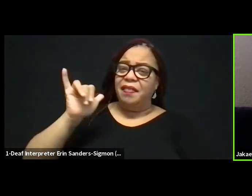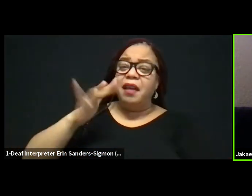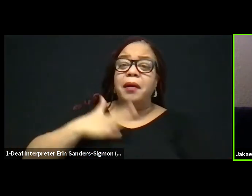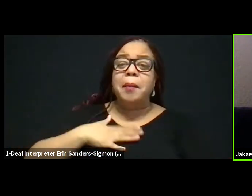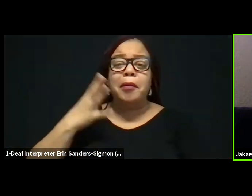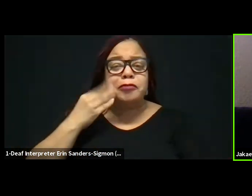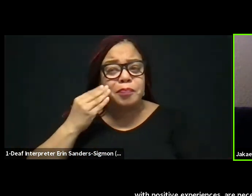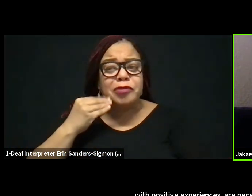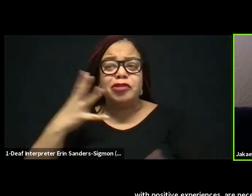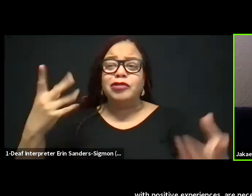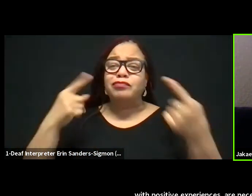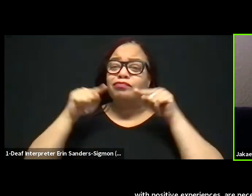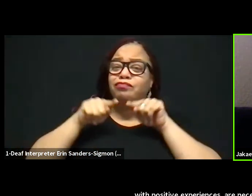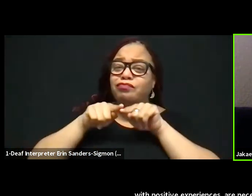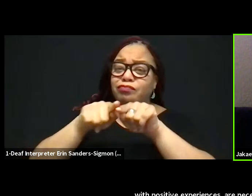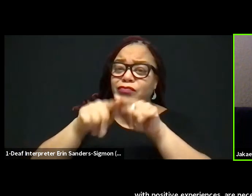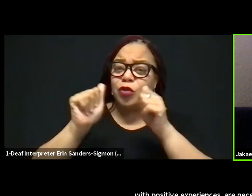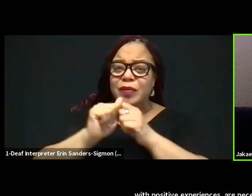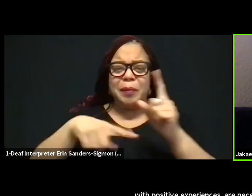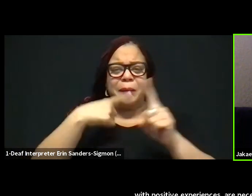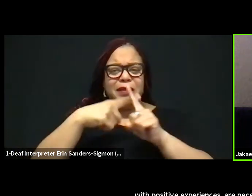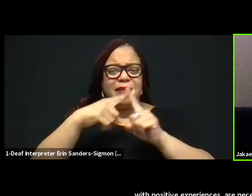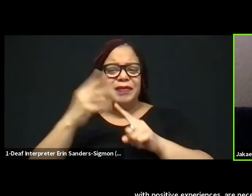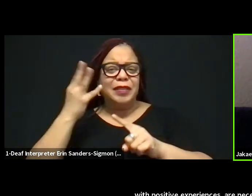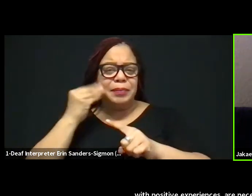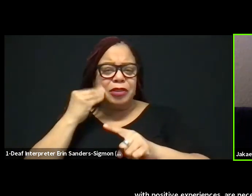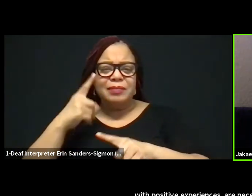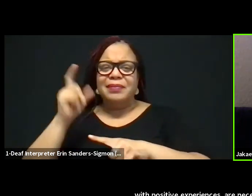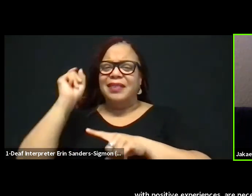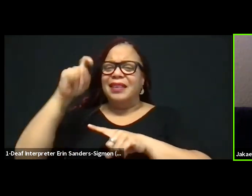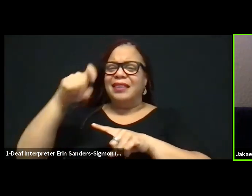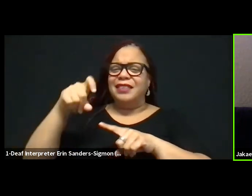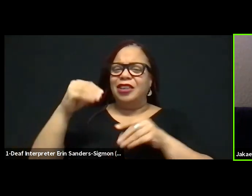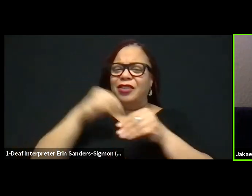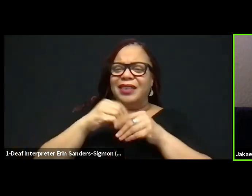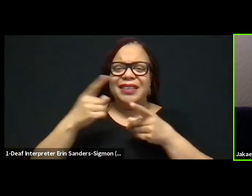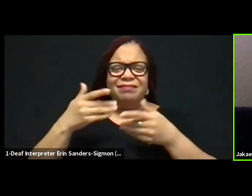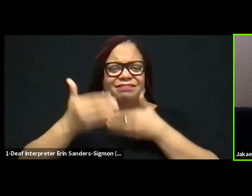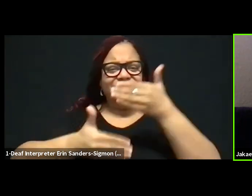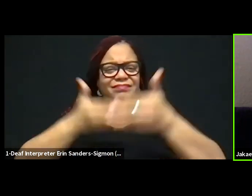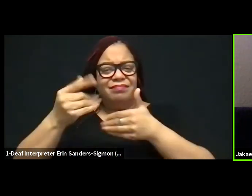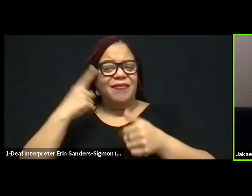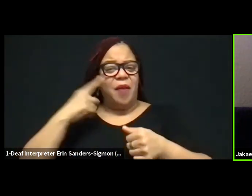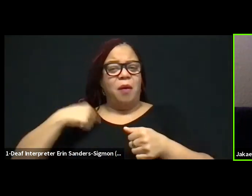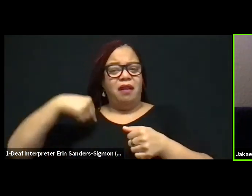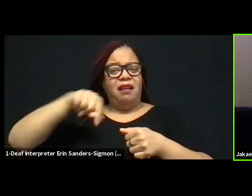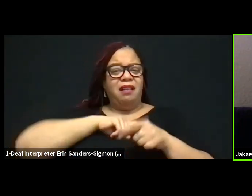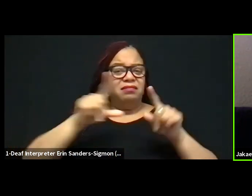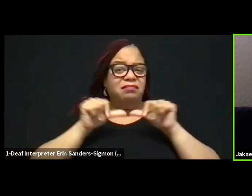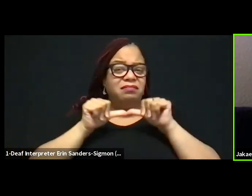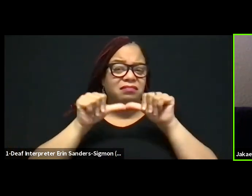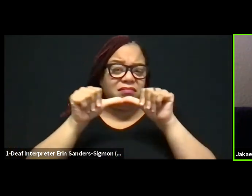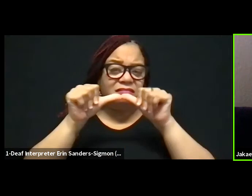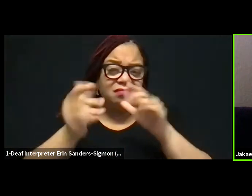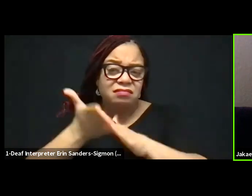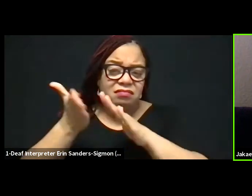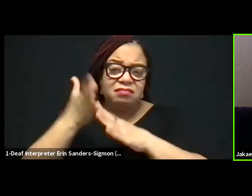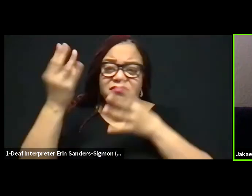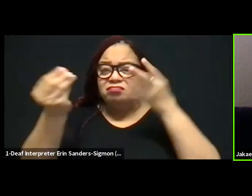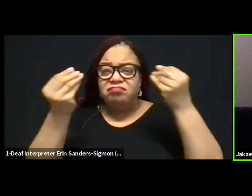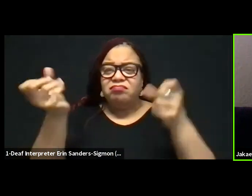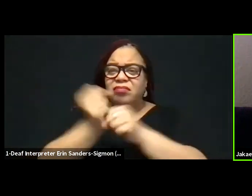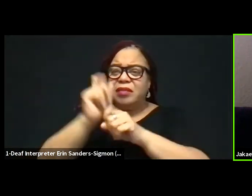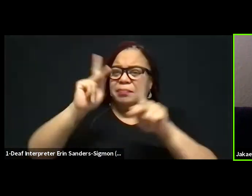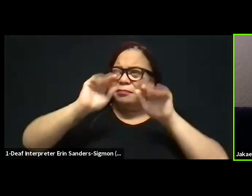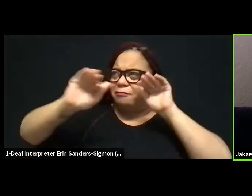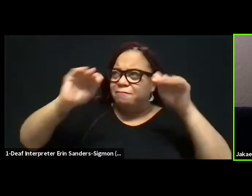people to understand that abolition is ultimately the end goal, or at least for me and my young people, that's ultimately the end goal, because there